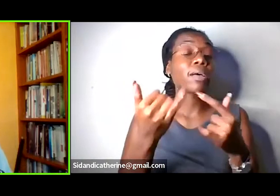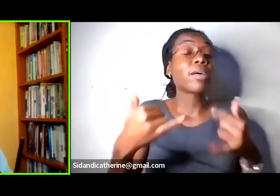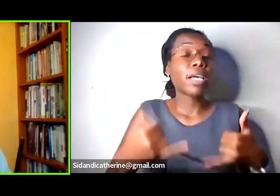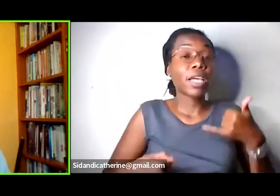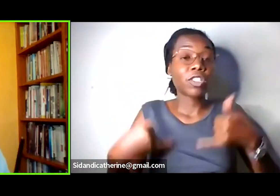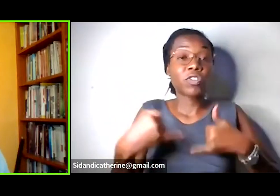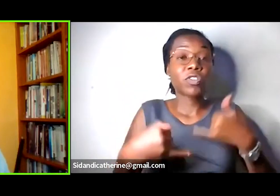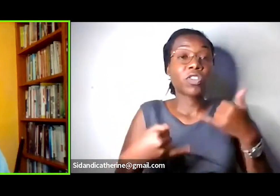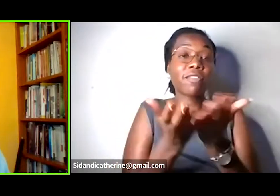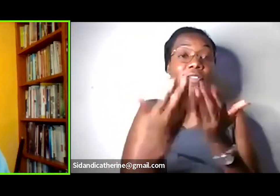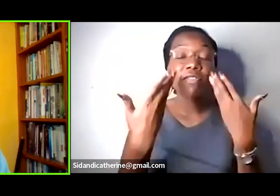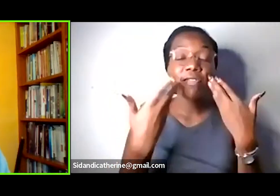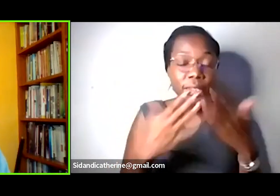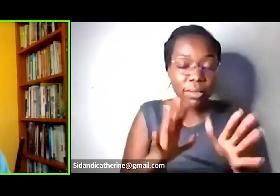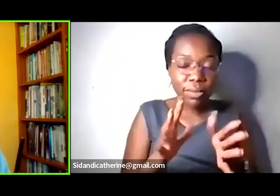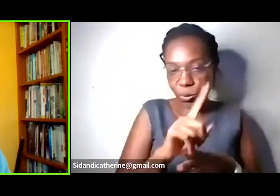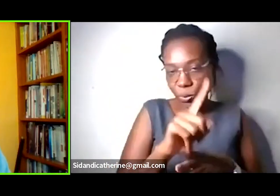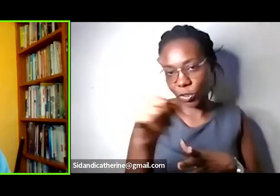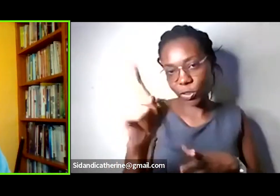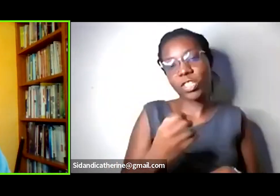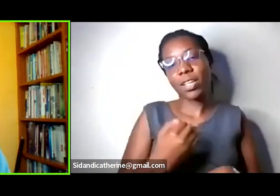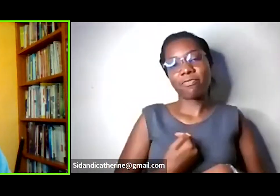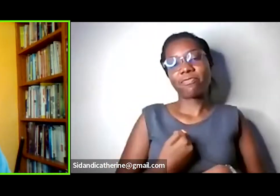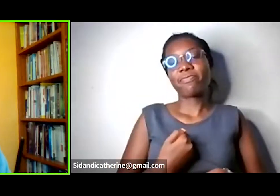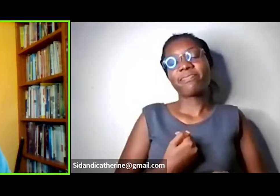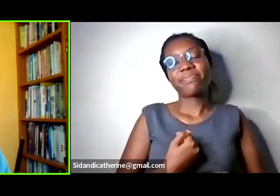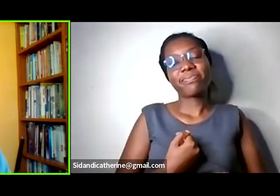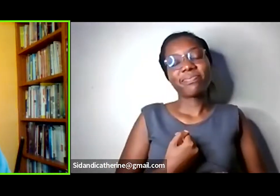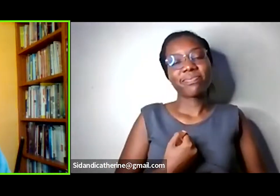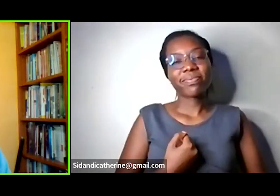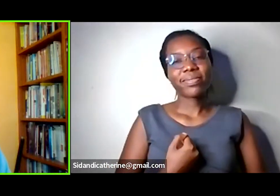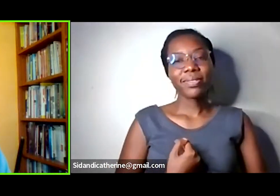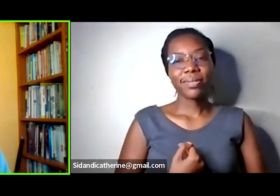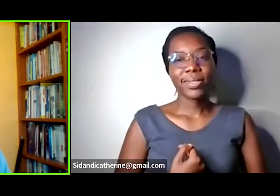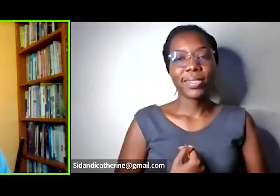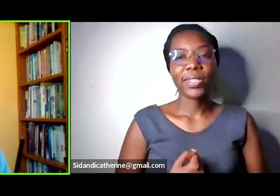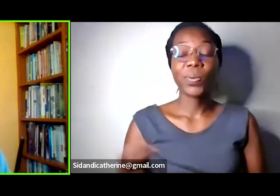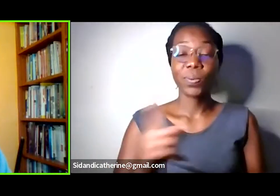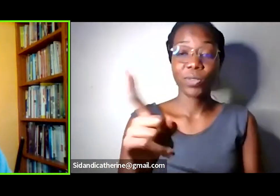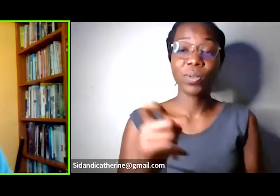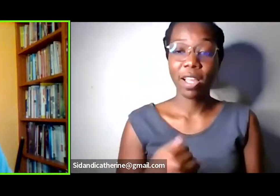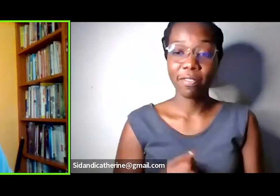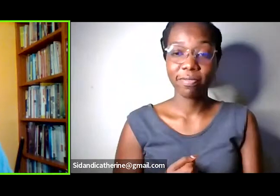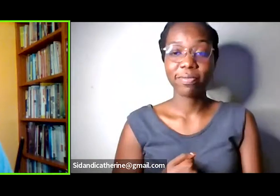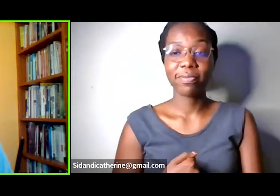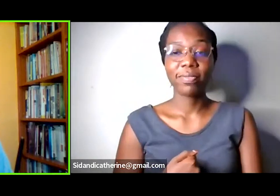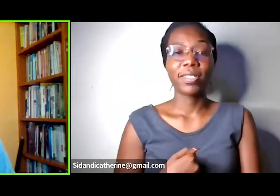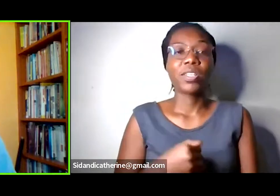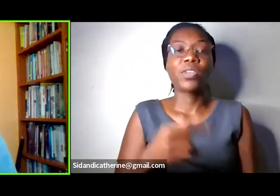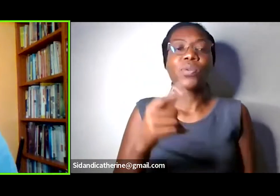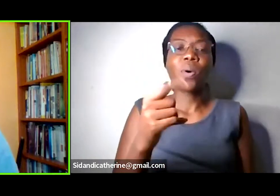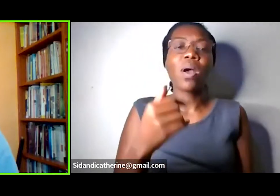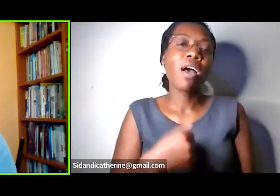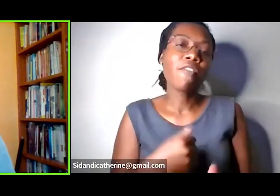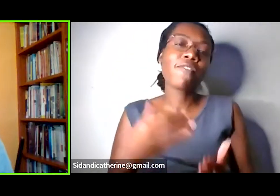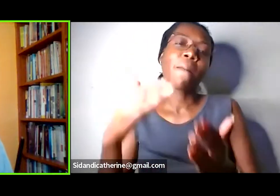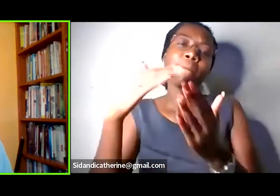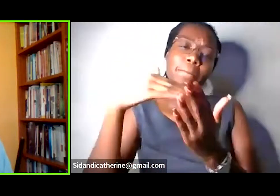one. Look at this soap. The thing of, I just grabbed this because I love examples of offers. I'm trying to put